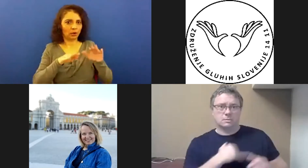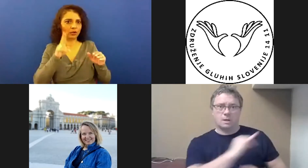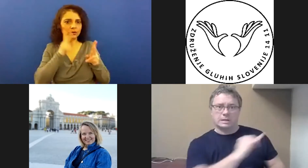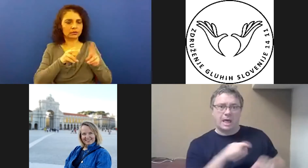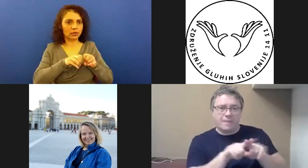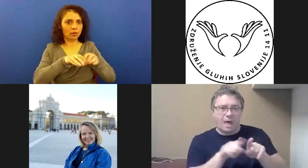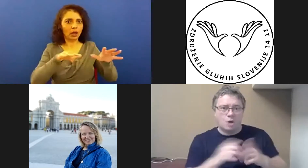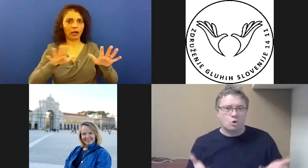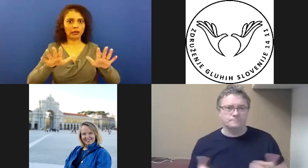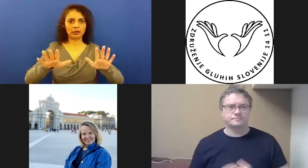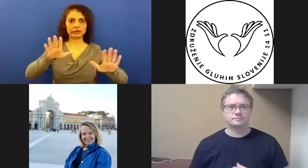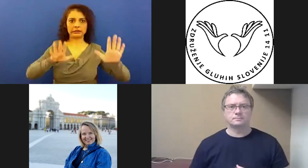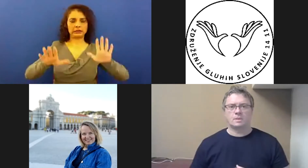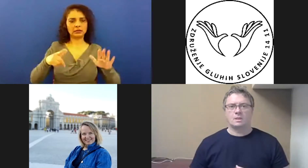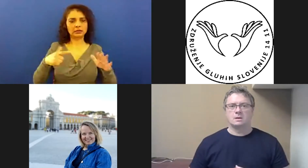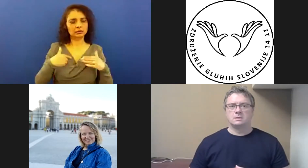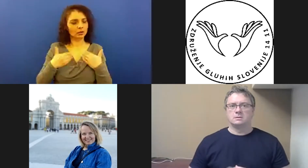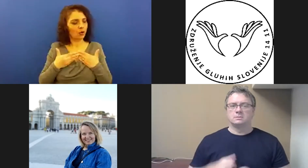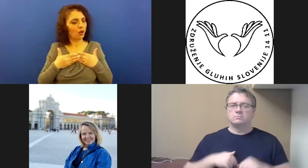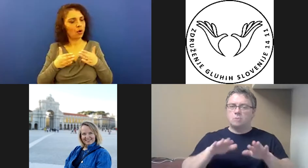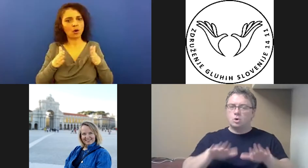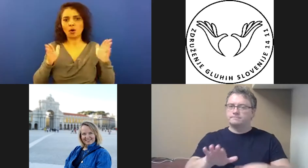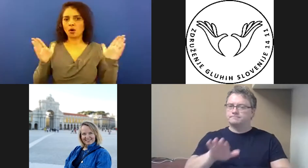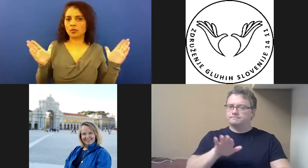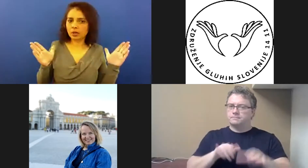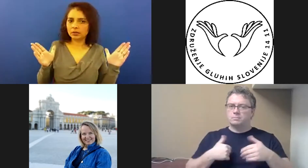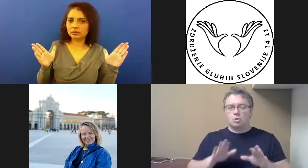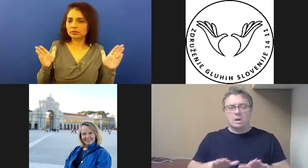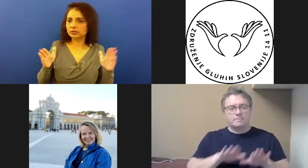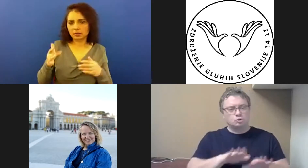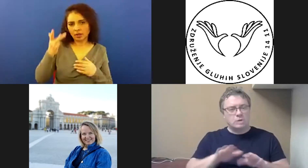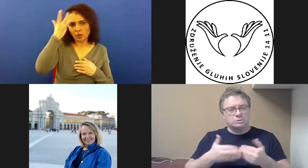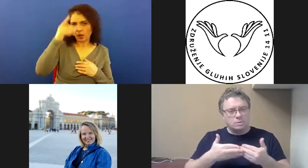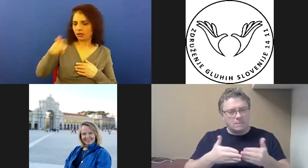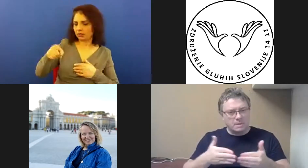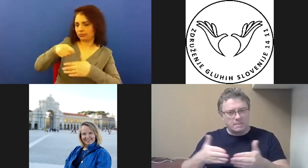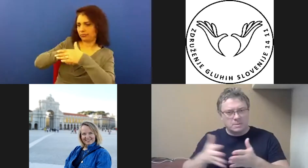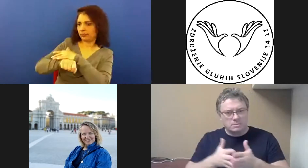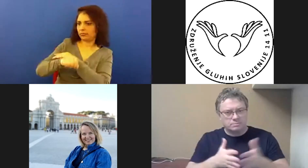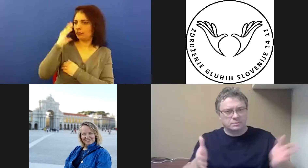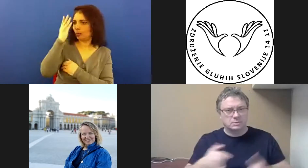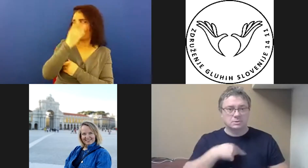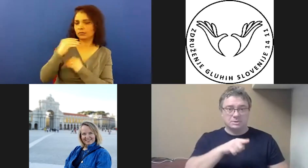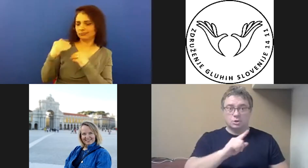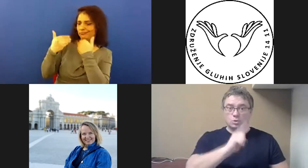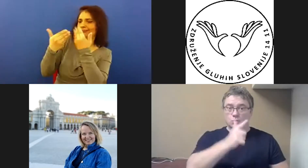Then I got bullied for people saying, yeah, Roma people are very violent. And I just came